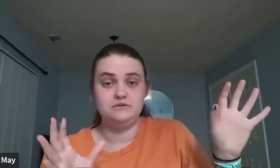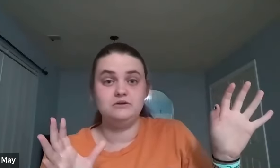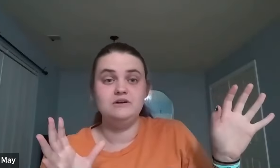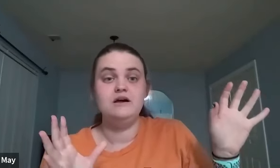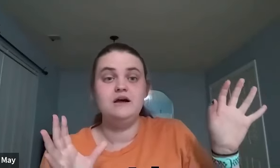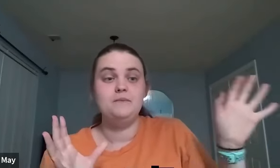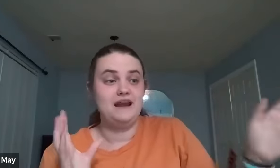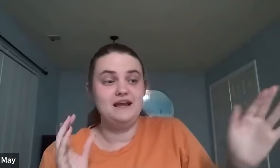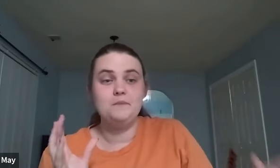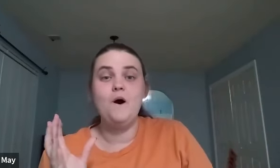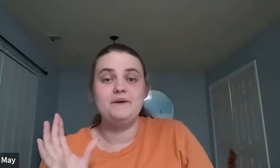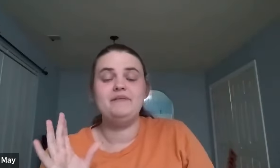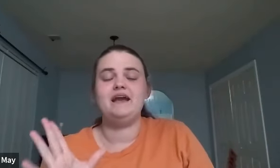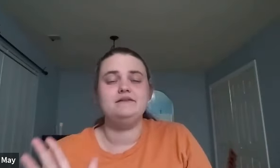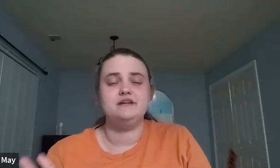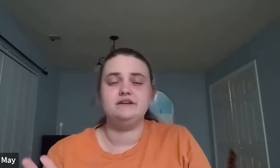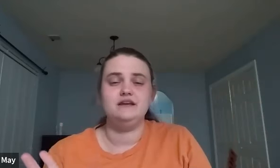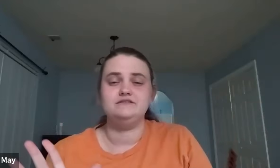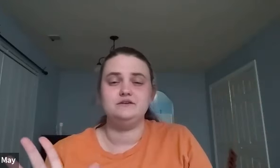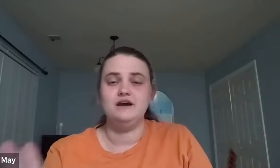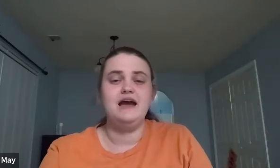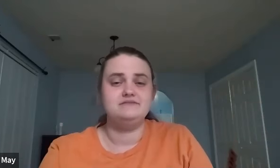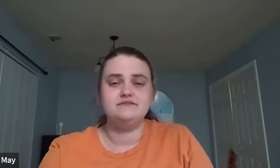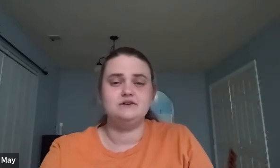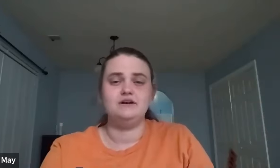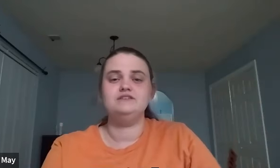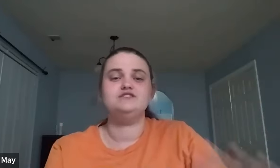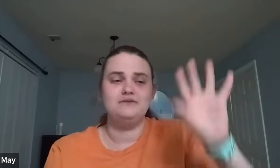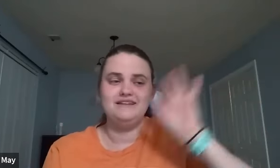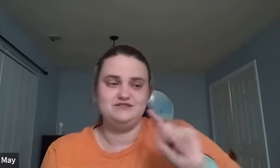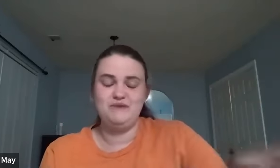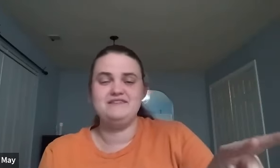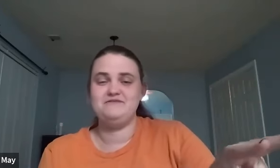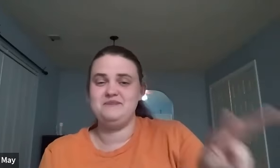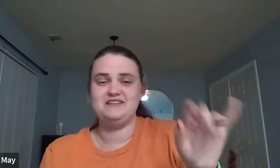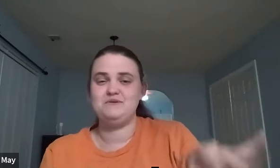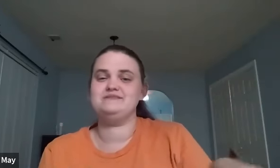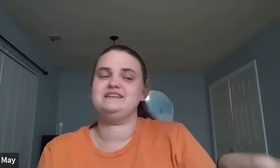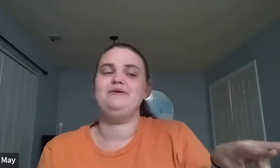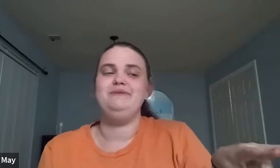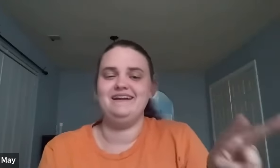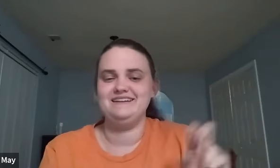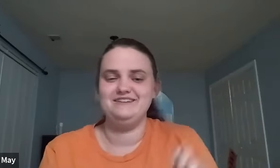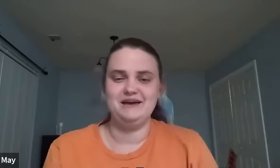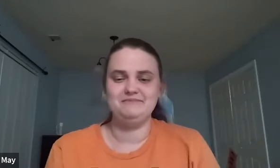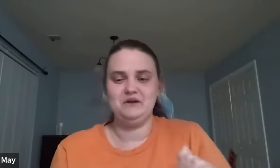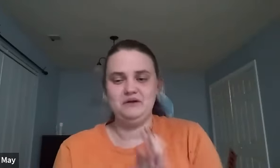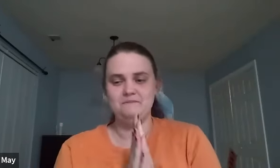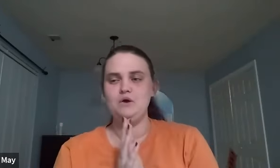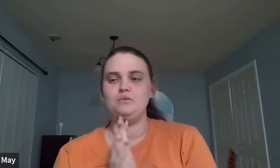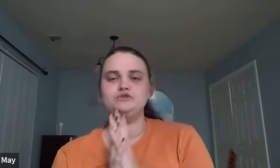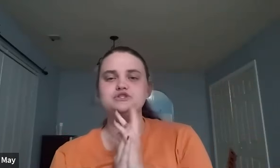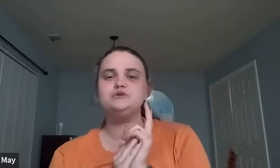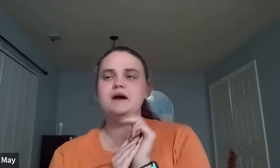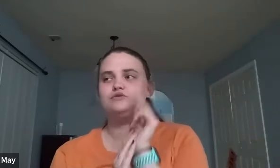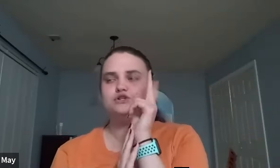school. But when I come home, I'm like, I have to have a can of soda. I have to have a soda. So it's right in front of me. That's why I was like, oh wait, I can do that. Okay. We'll do about 2 or